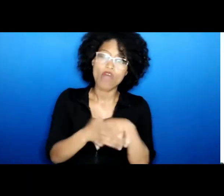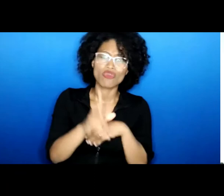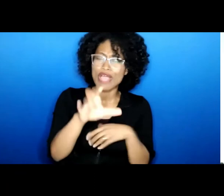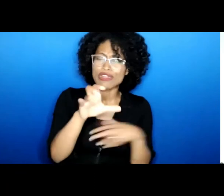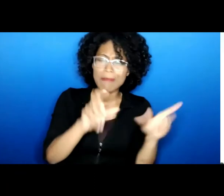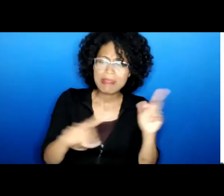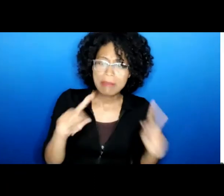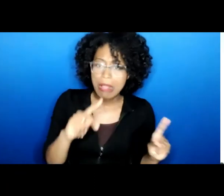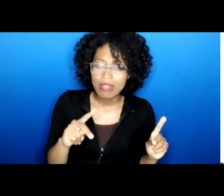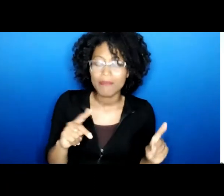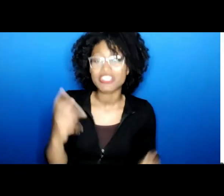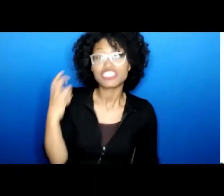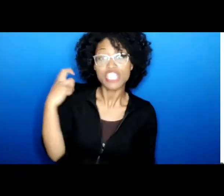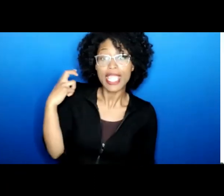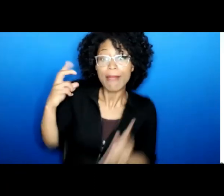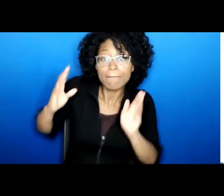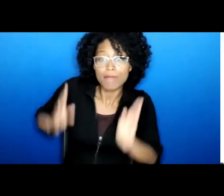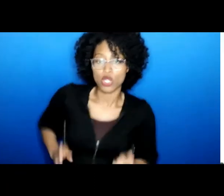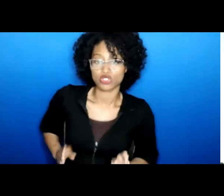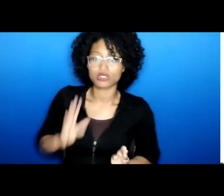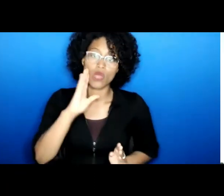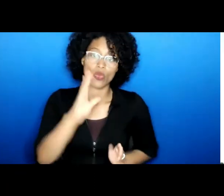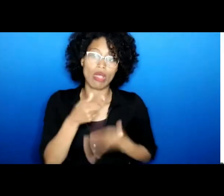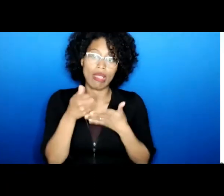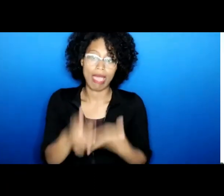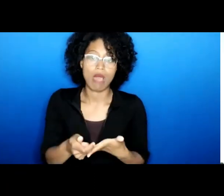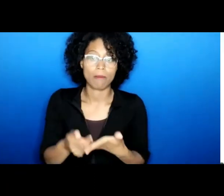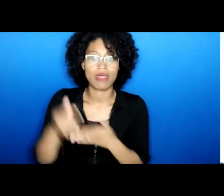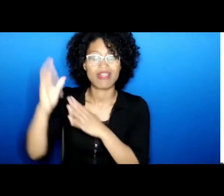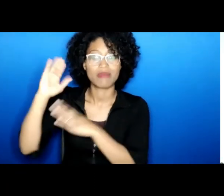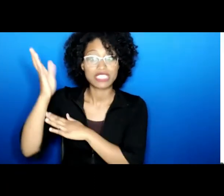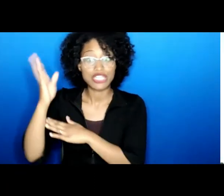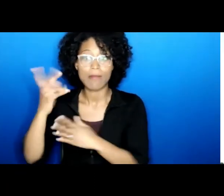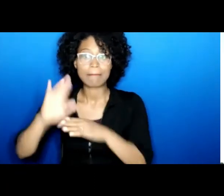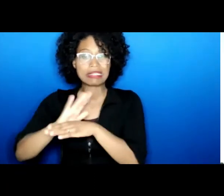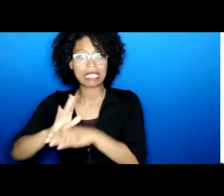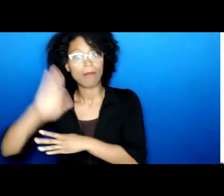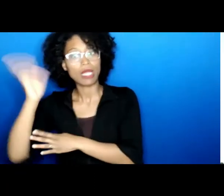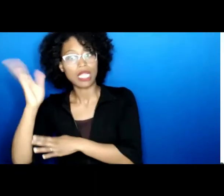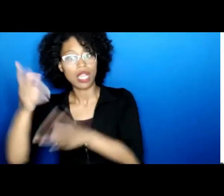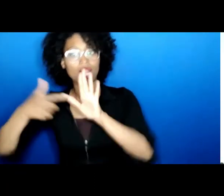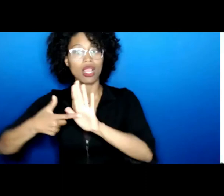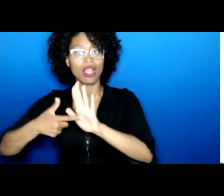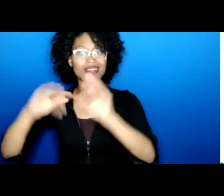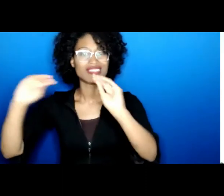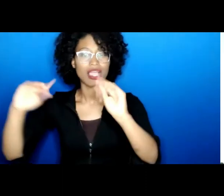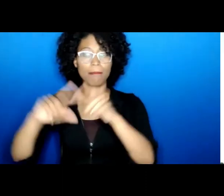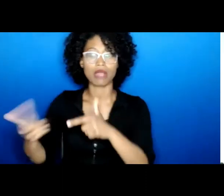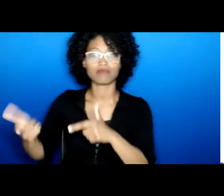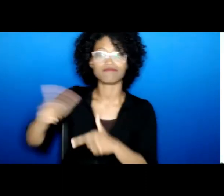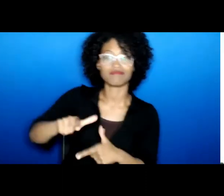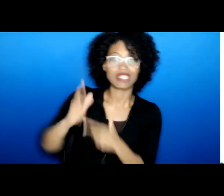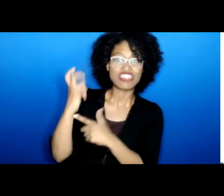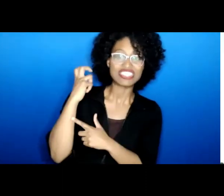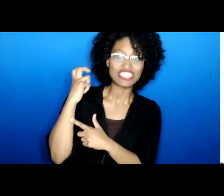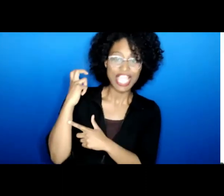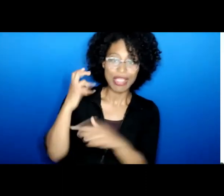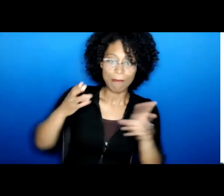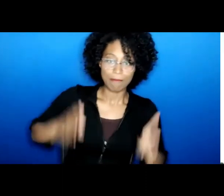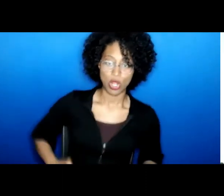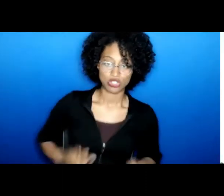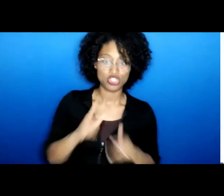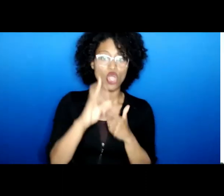in a paper session, that is the traditional role of the chair. And that question was raised, could everyone do it? Well,